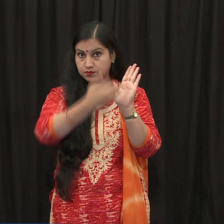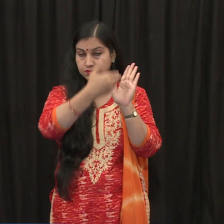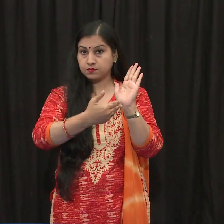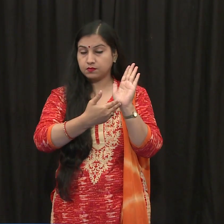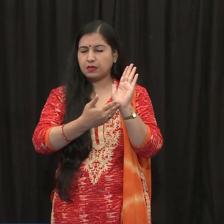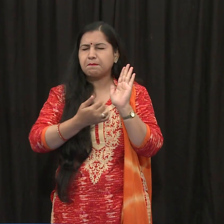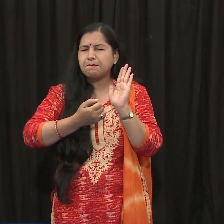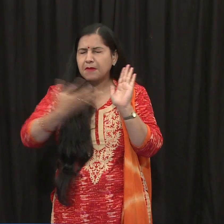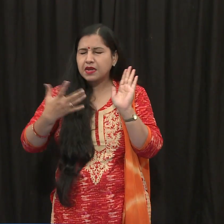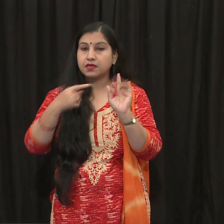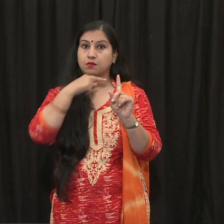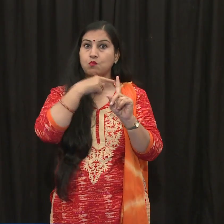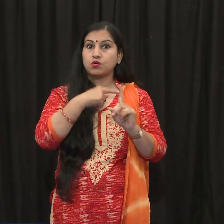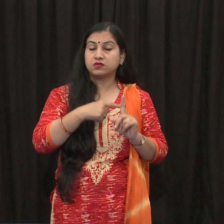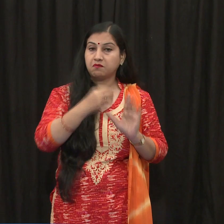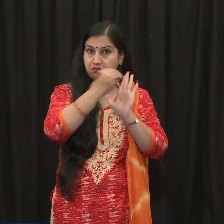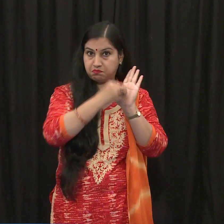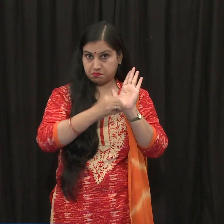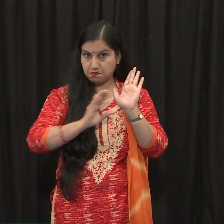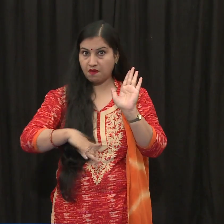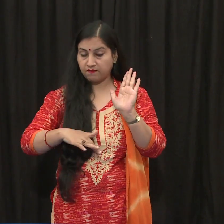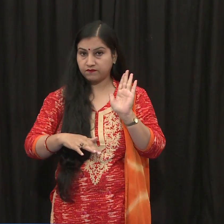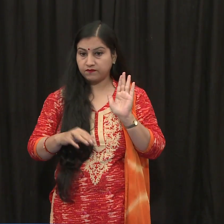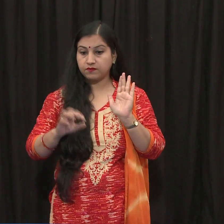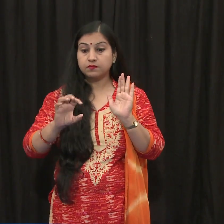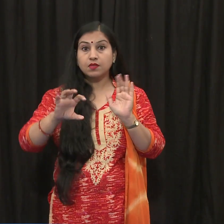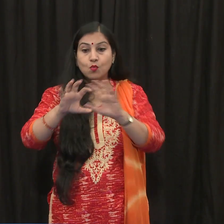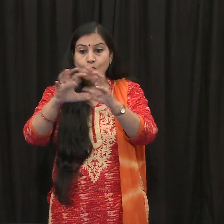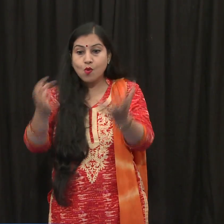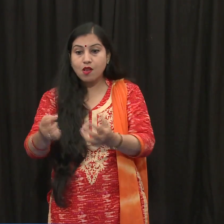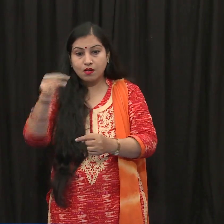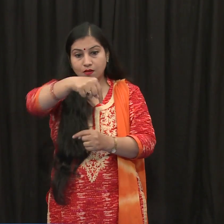many good things of different constitution.